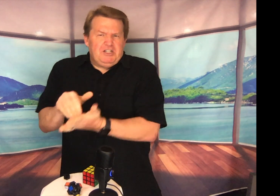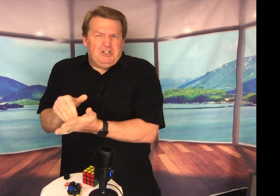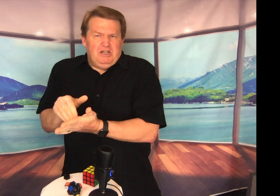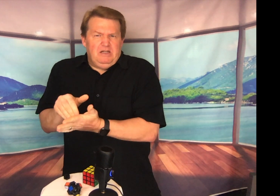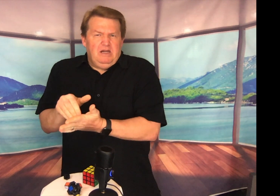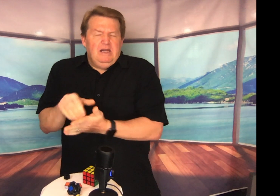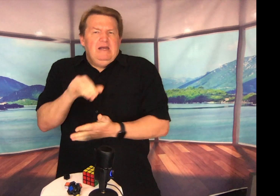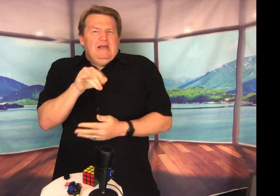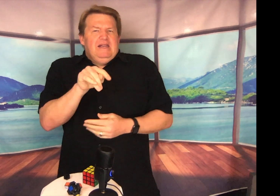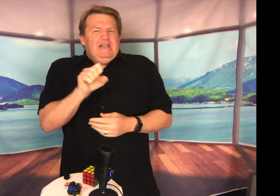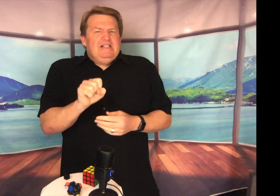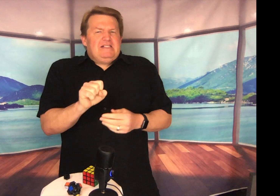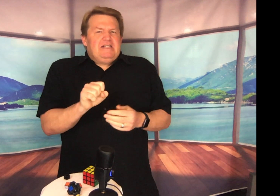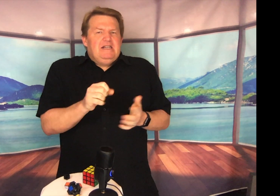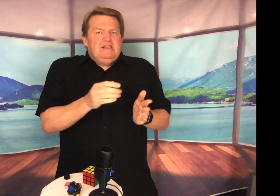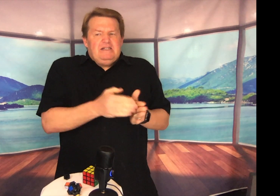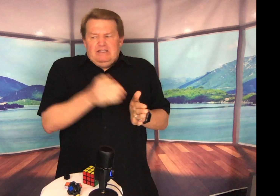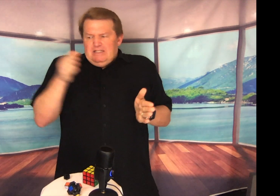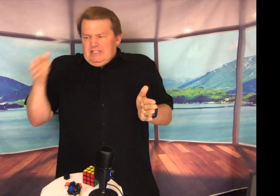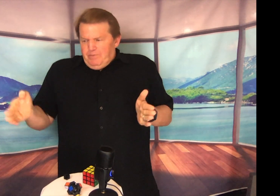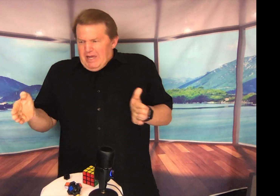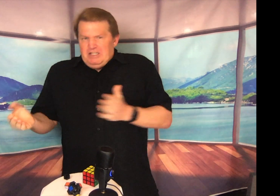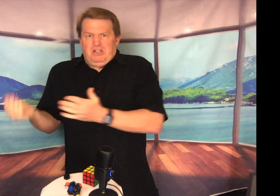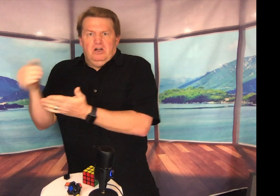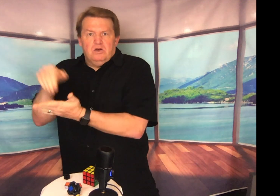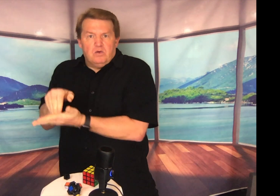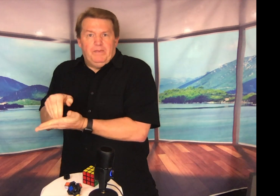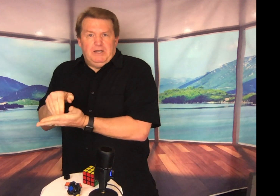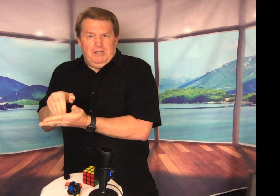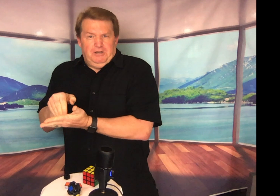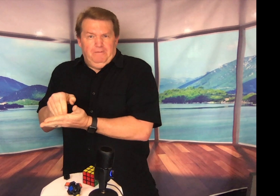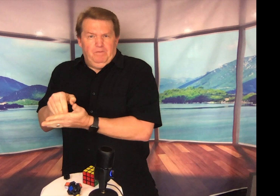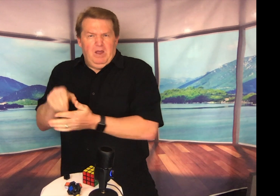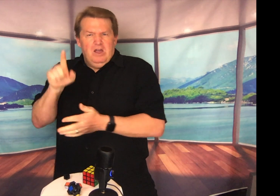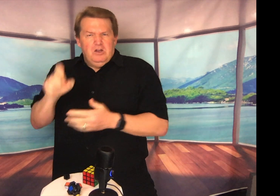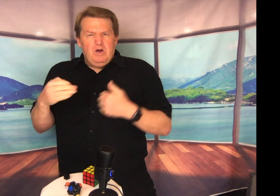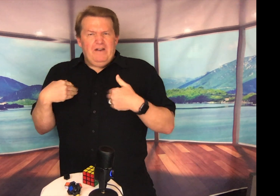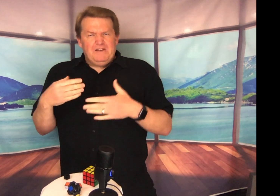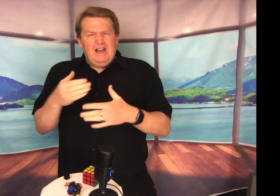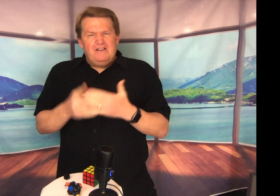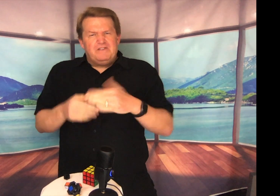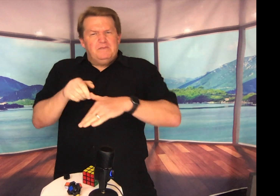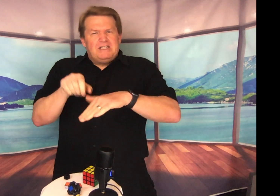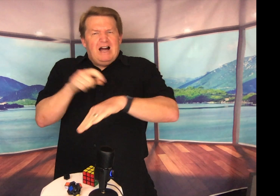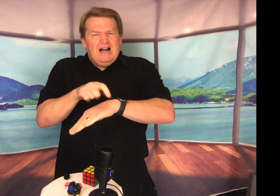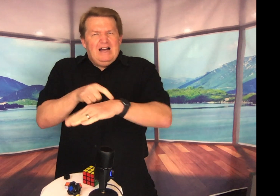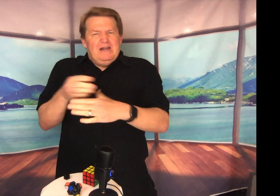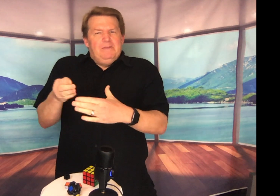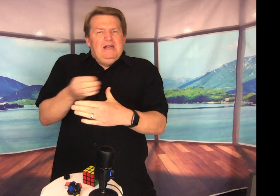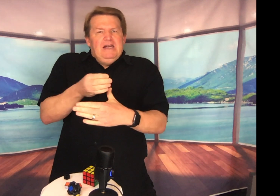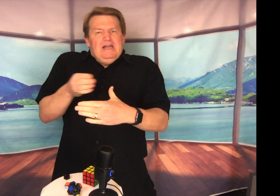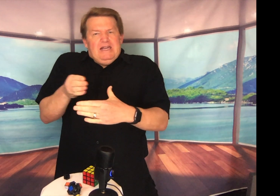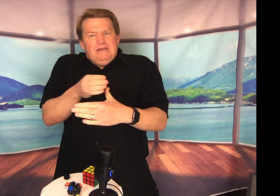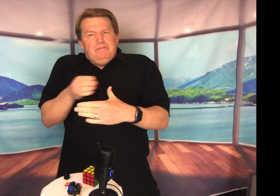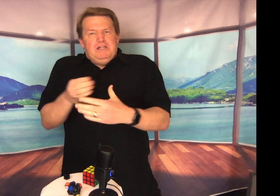repetition. It's spaced repetition. You have to have some time in